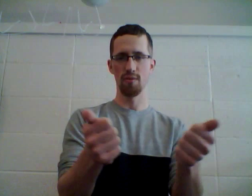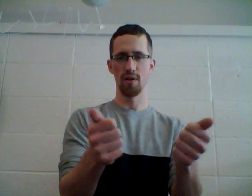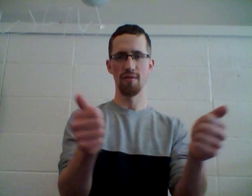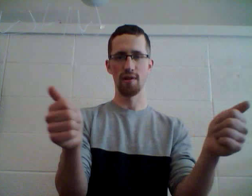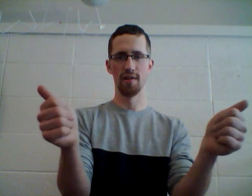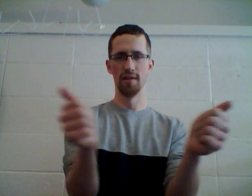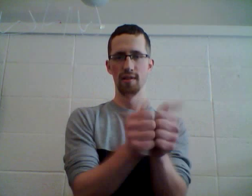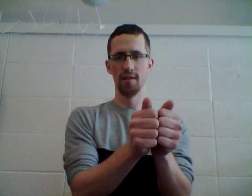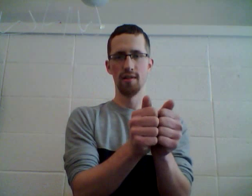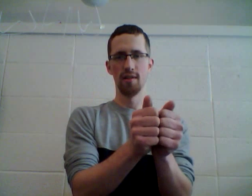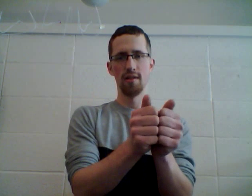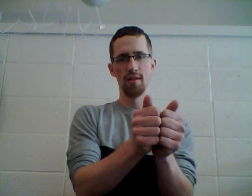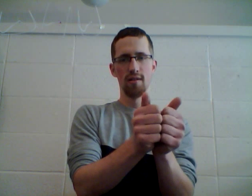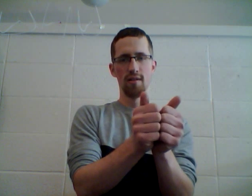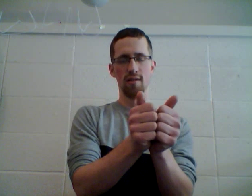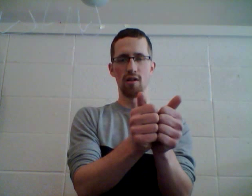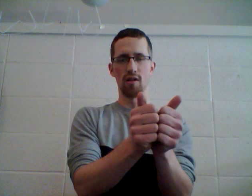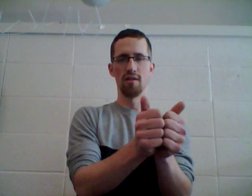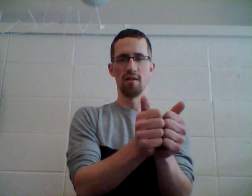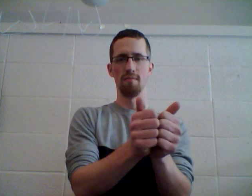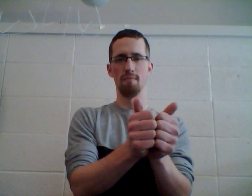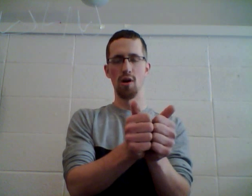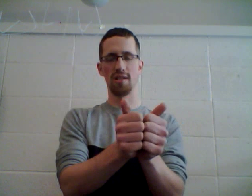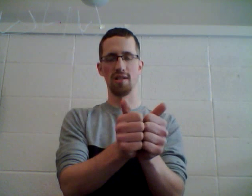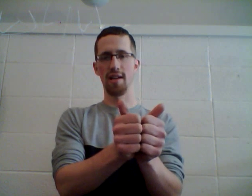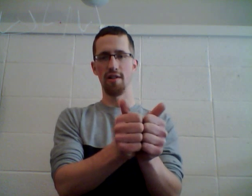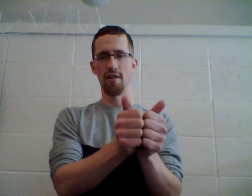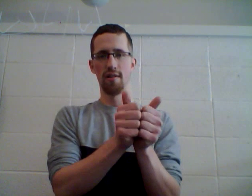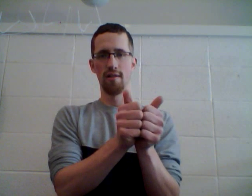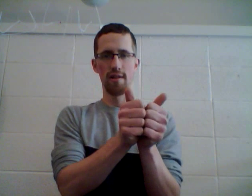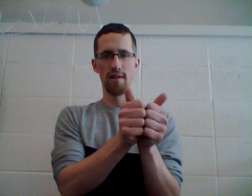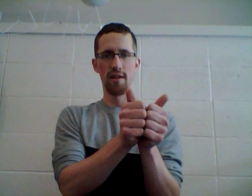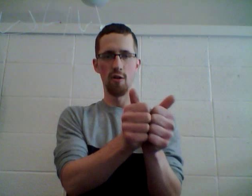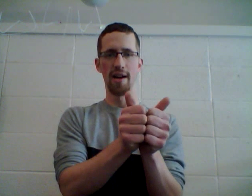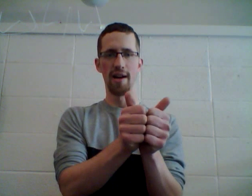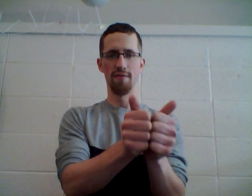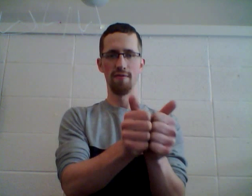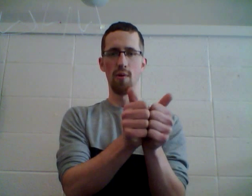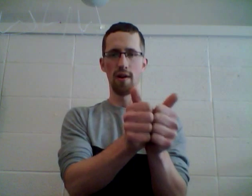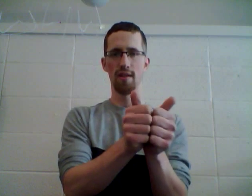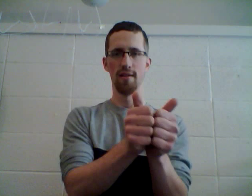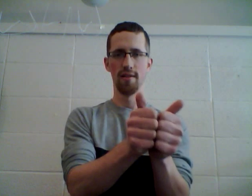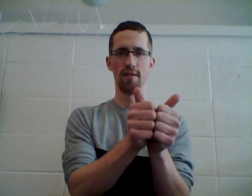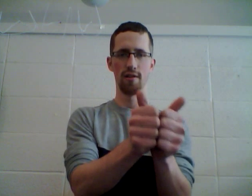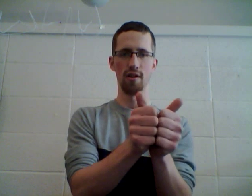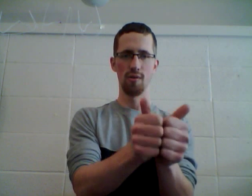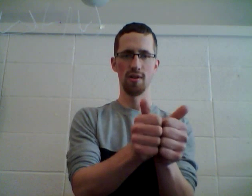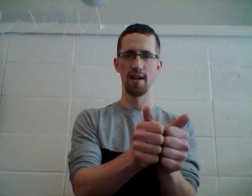or whatever. Knuckles and palms together, they go back and forth. You're going